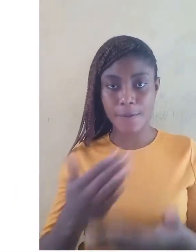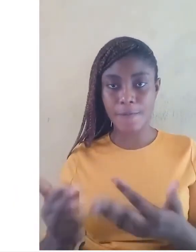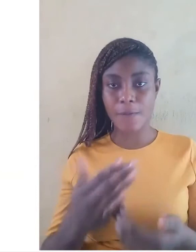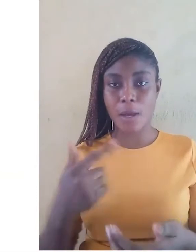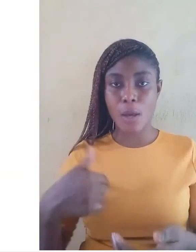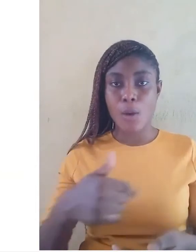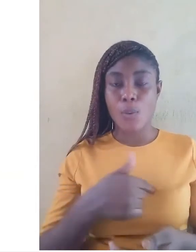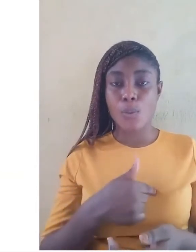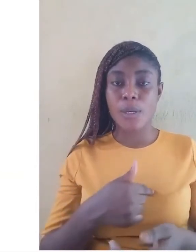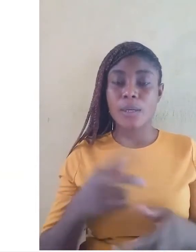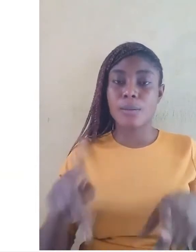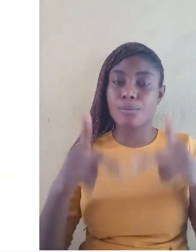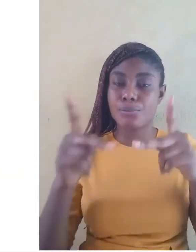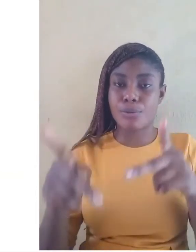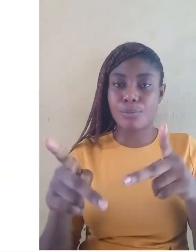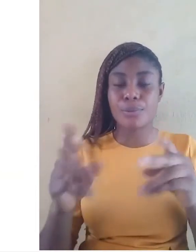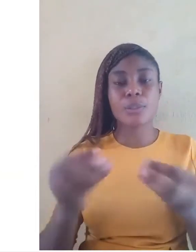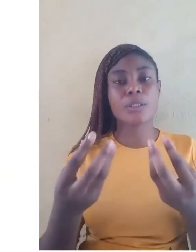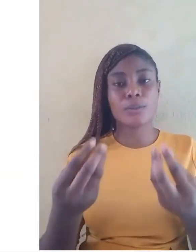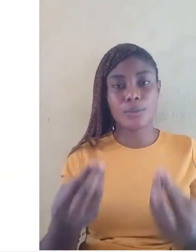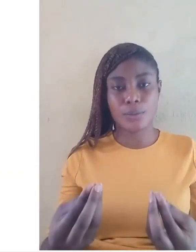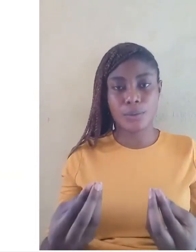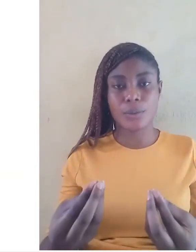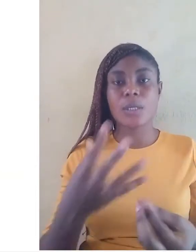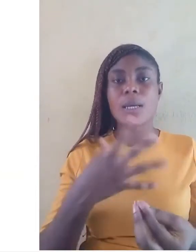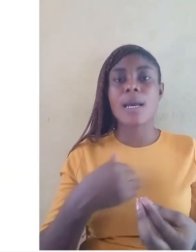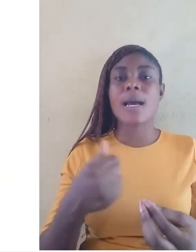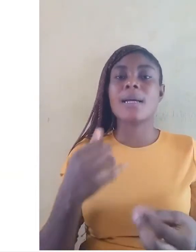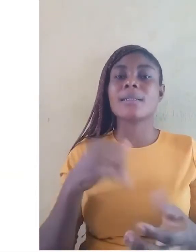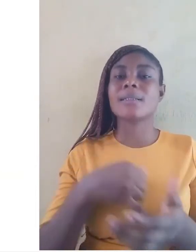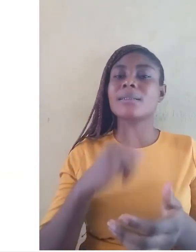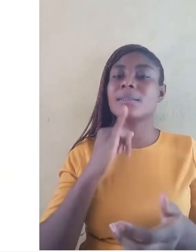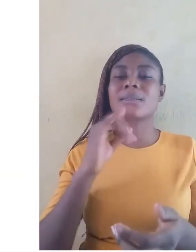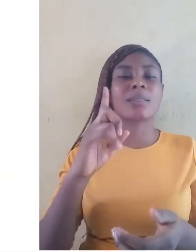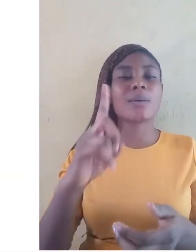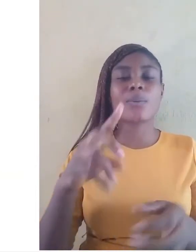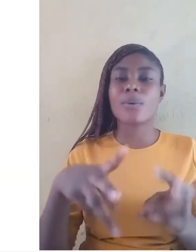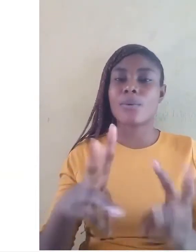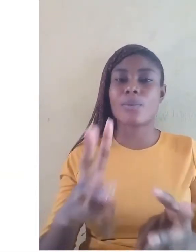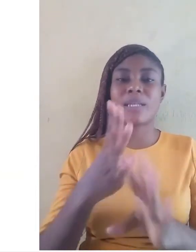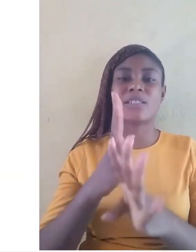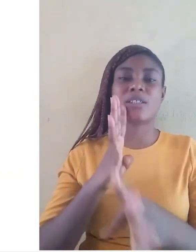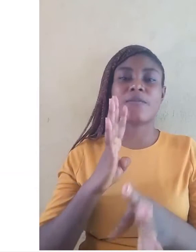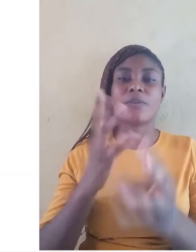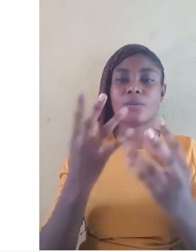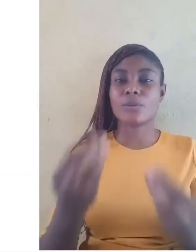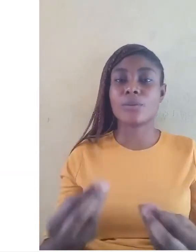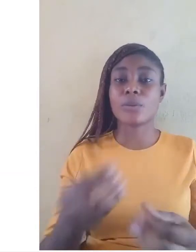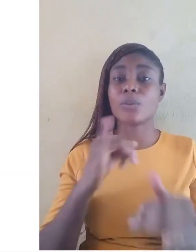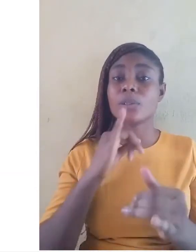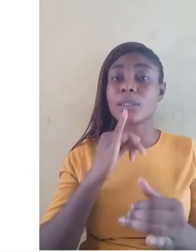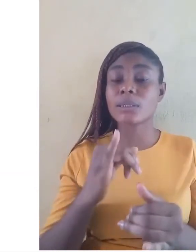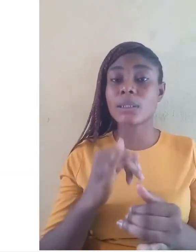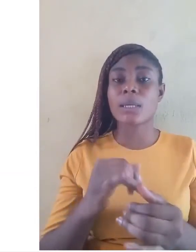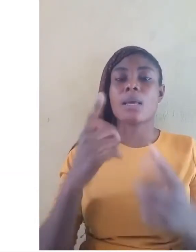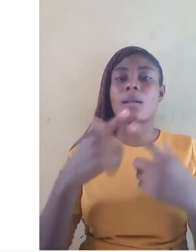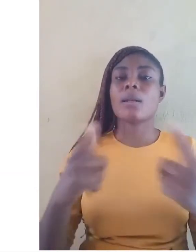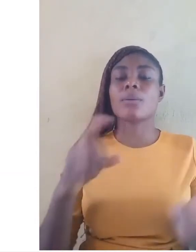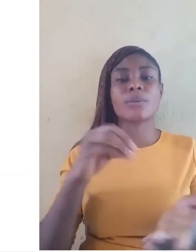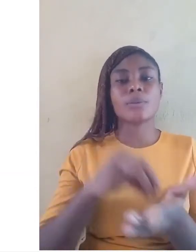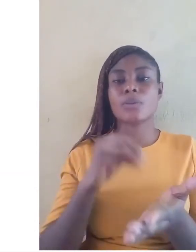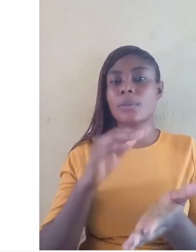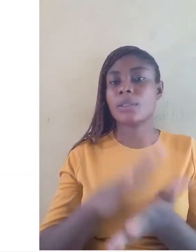However, we kind of propose a solution, and it's just a one-way traffic solution, which is